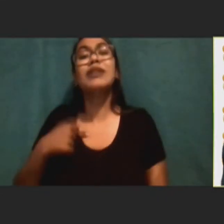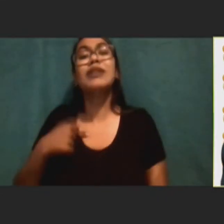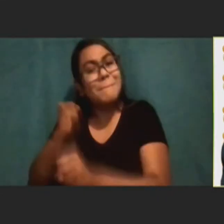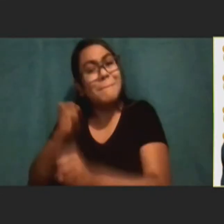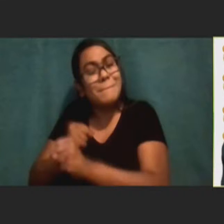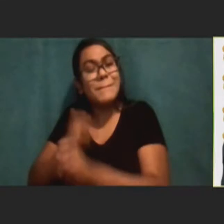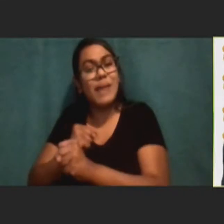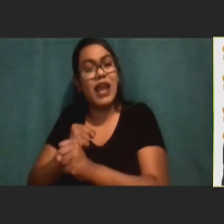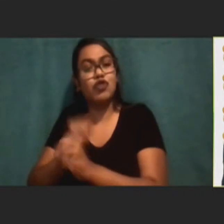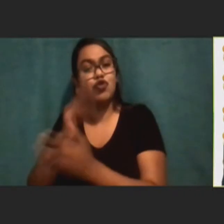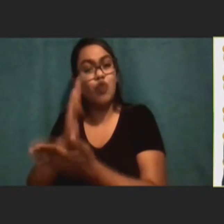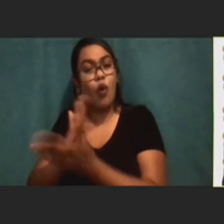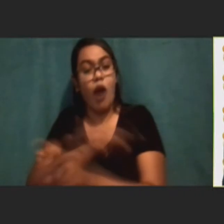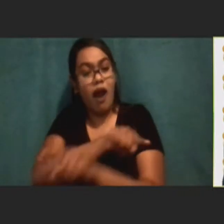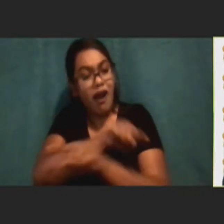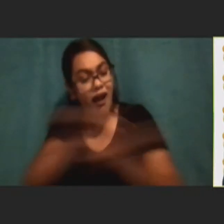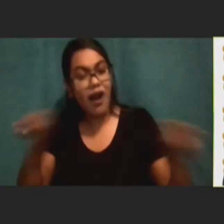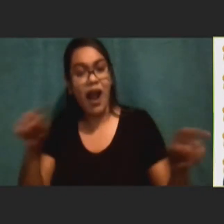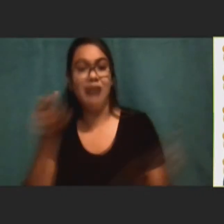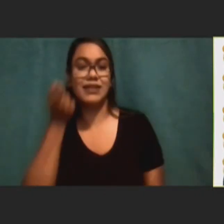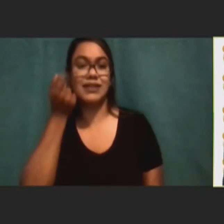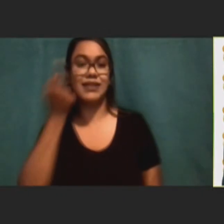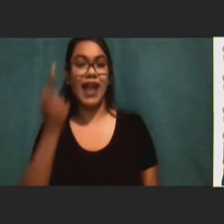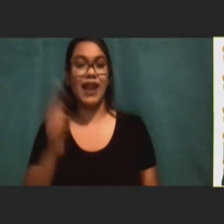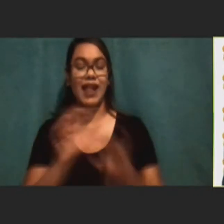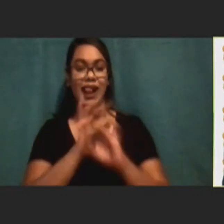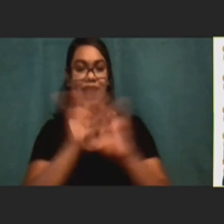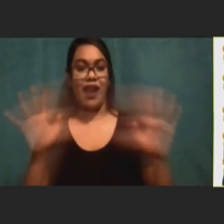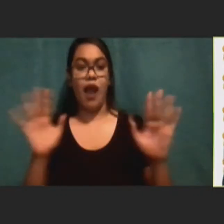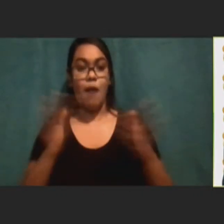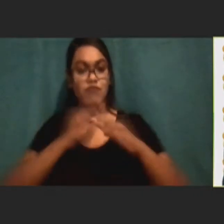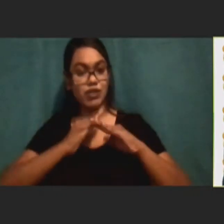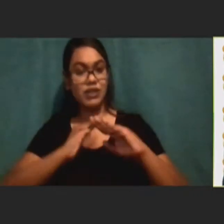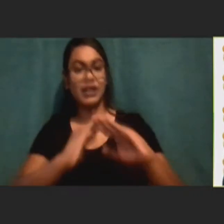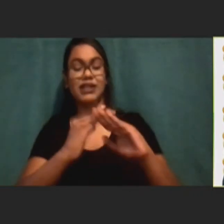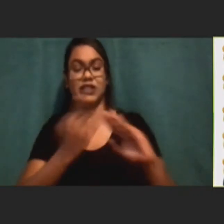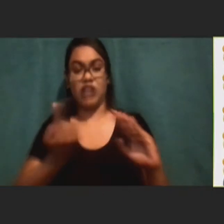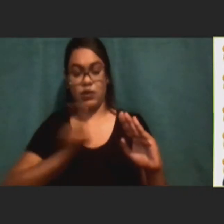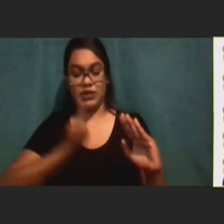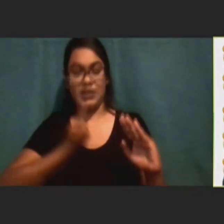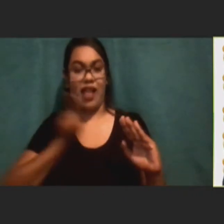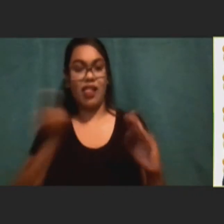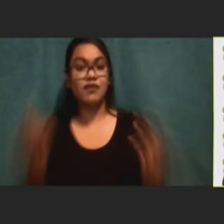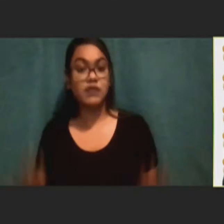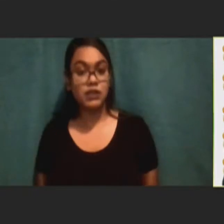a way in which we could protect ourselves. Let